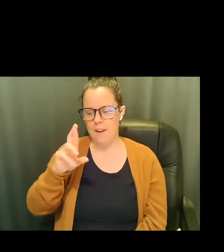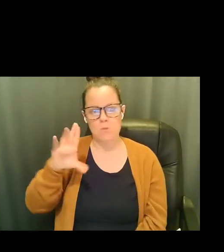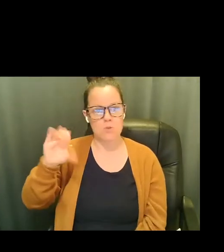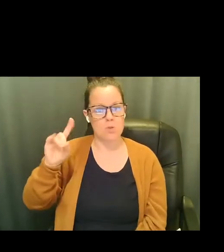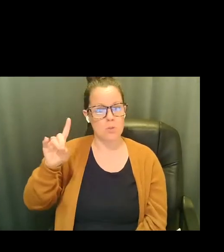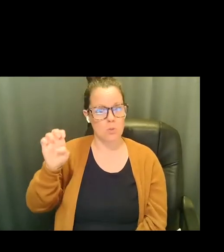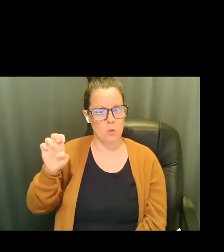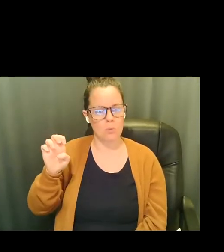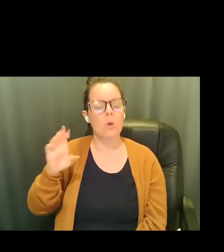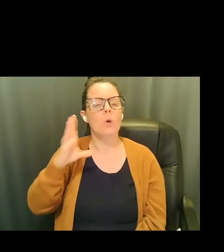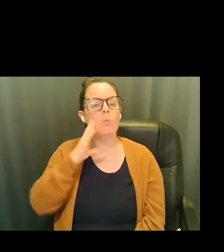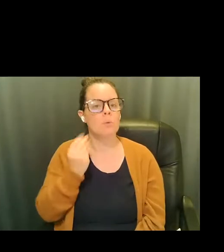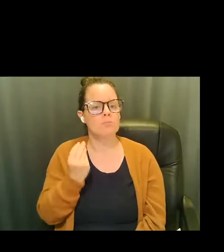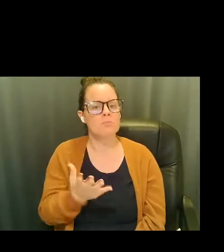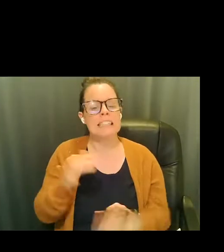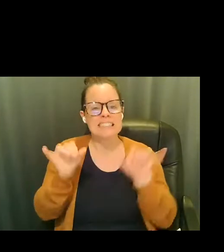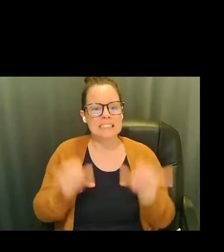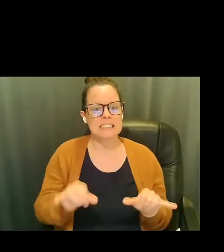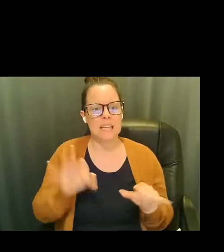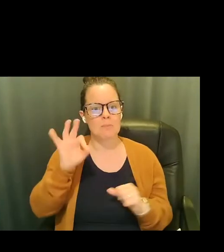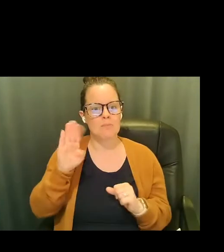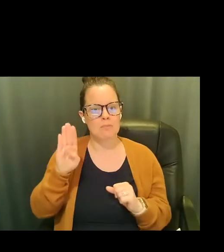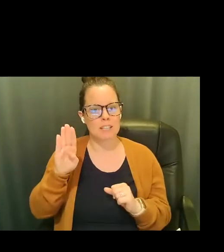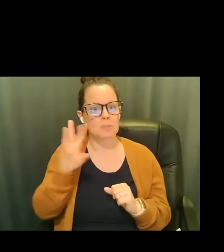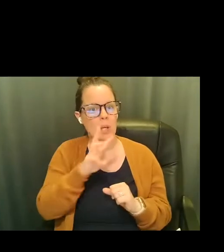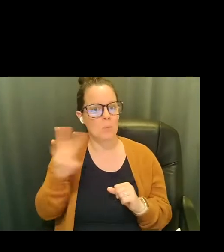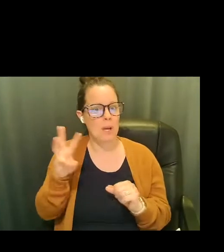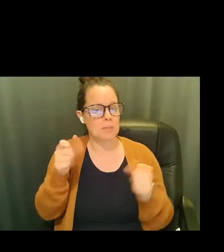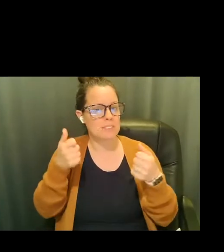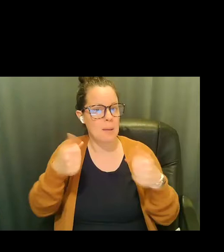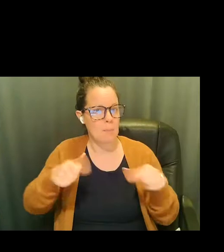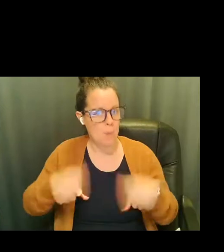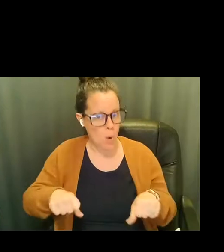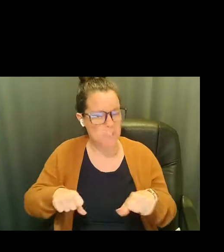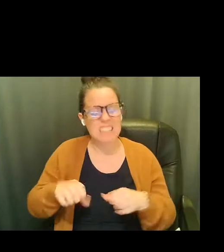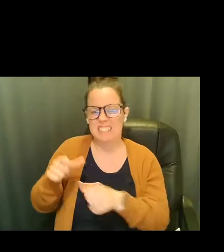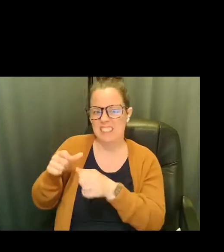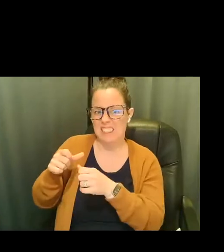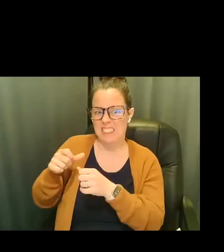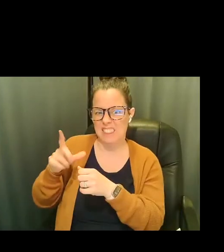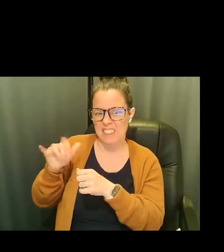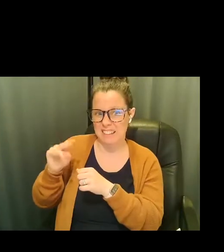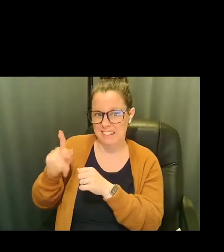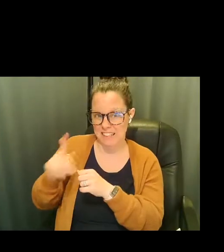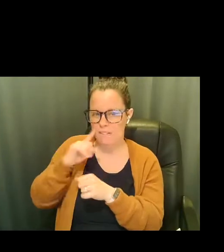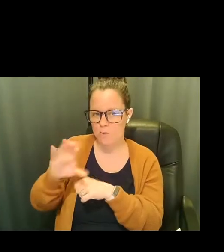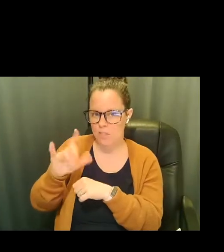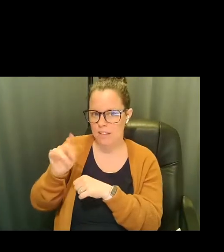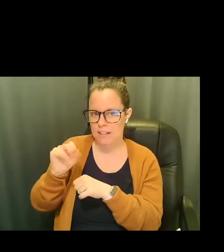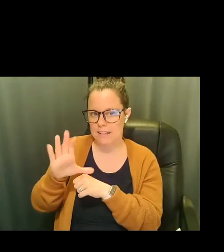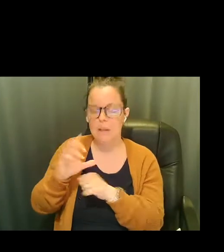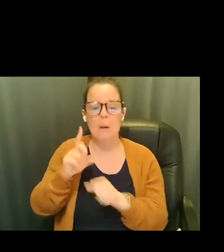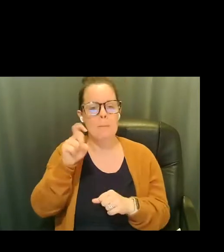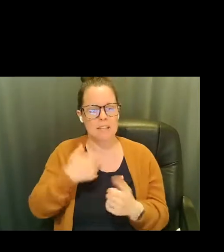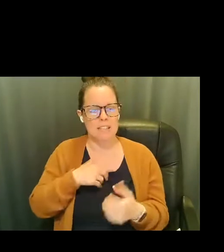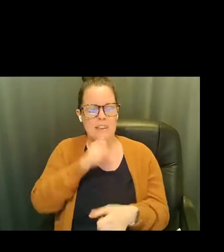be shared on the same Facebook and website post as the link for that particular clinic. You must have a confirmed